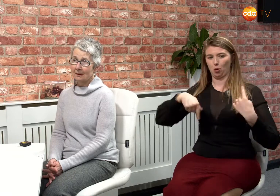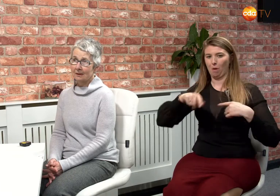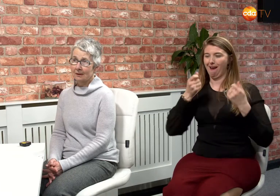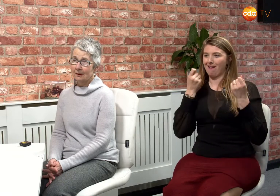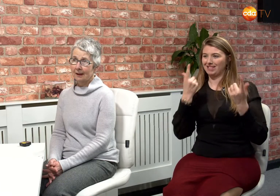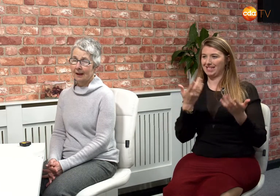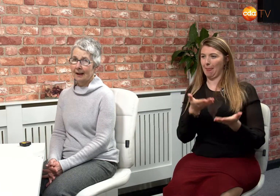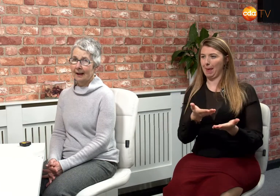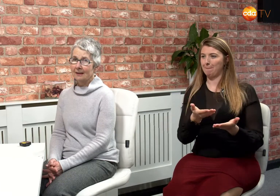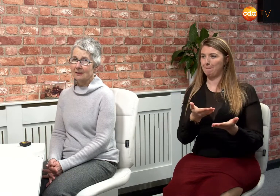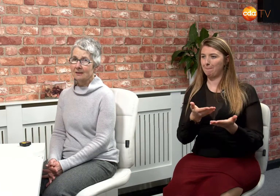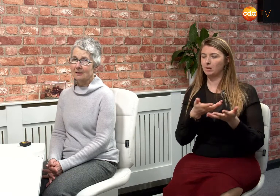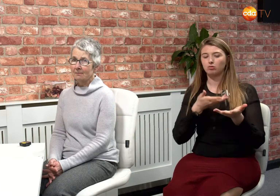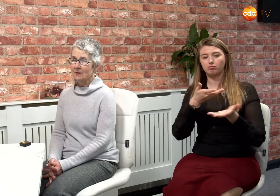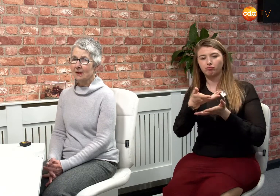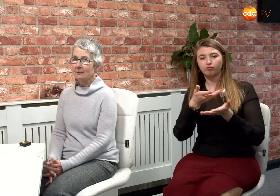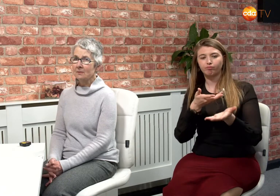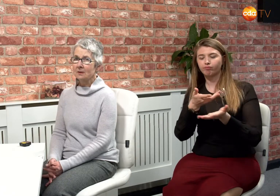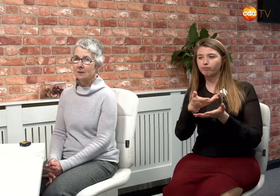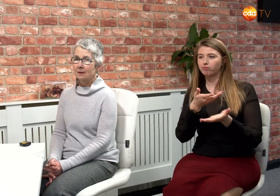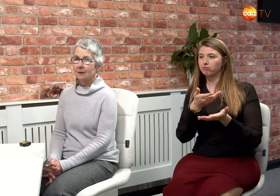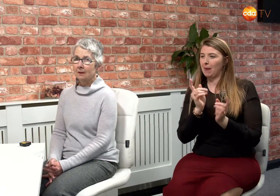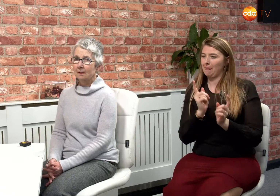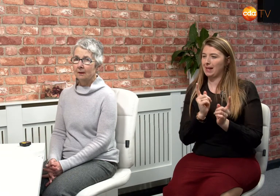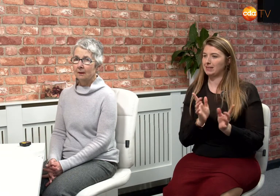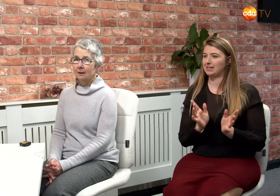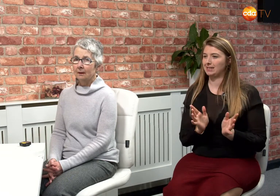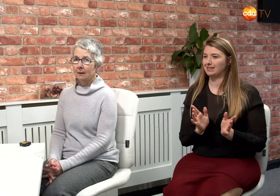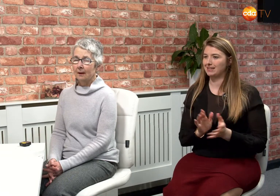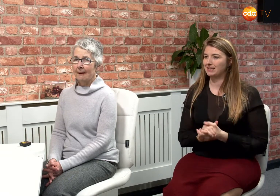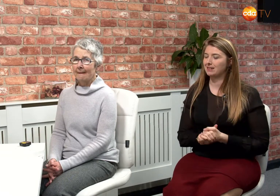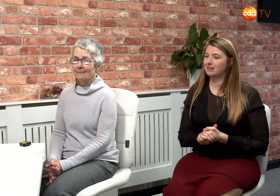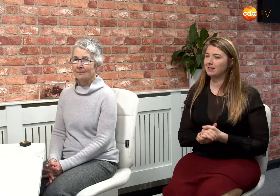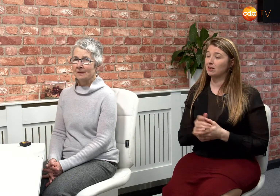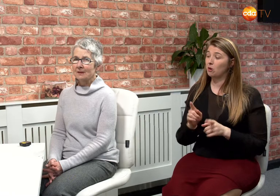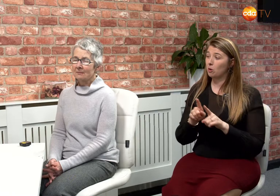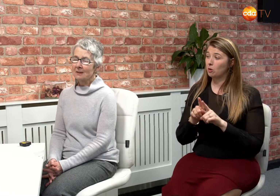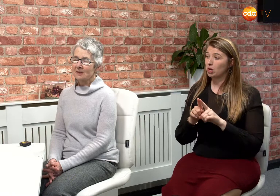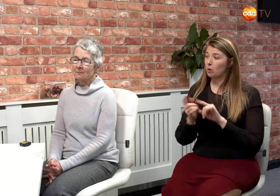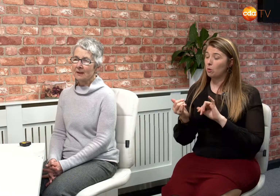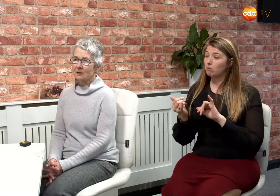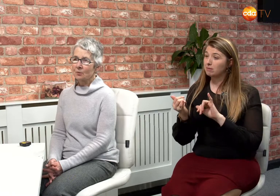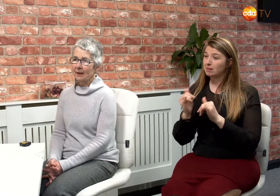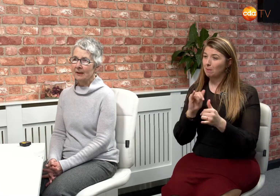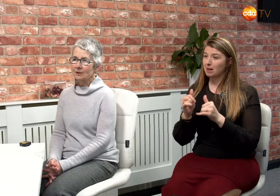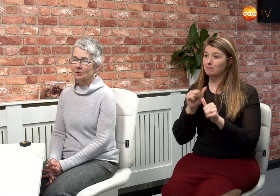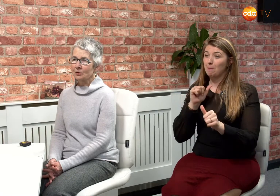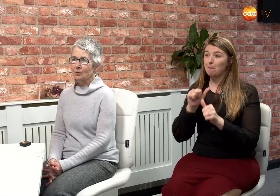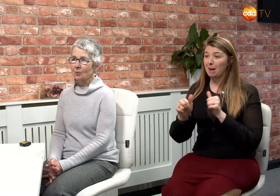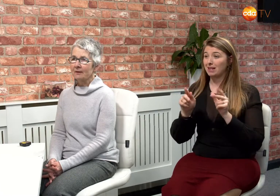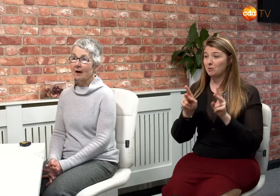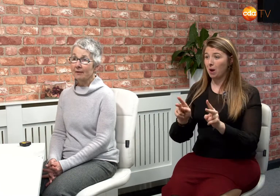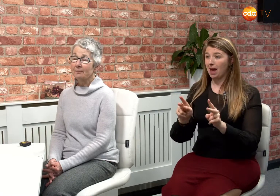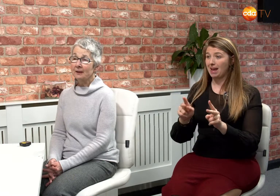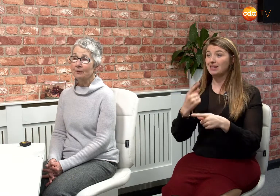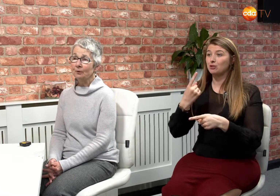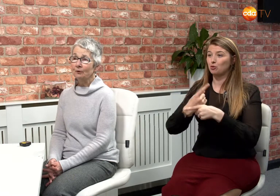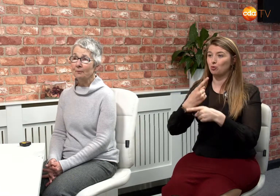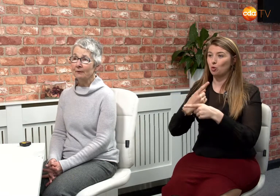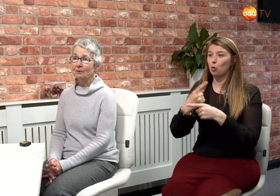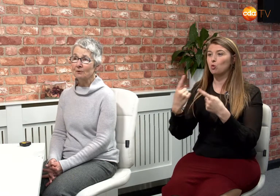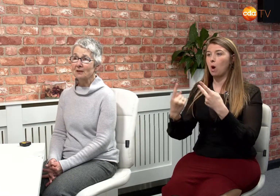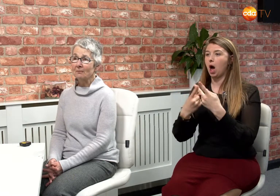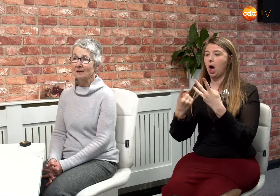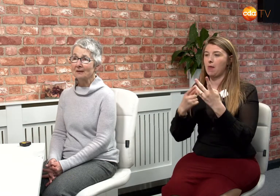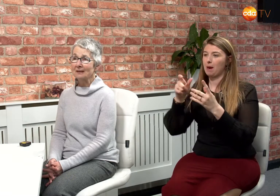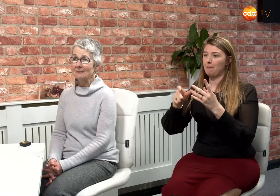people who understand. And sometimes sometimes the best way is to talk with other people